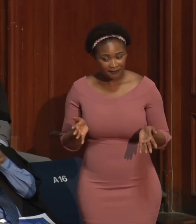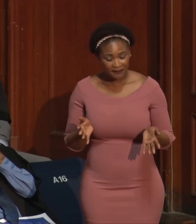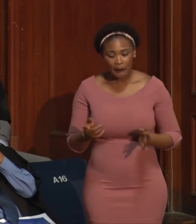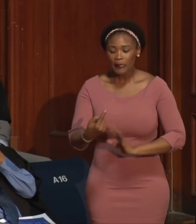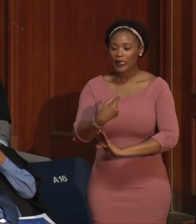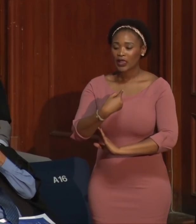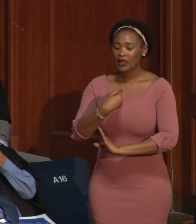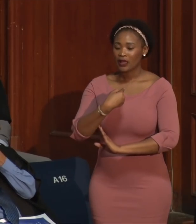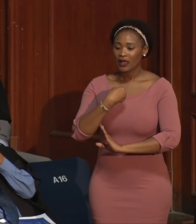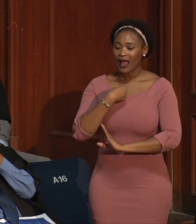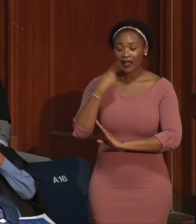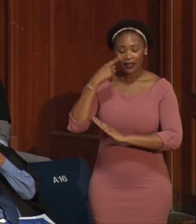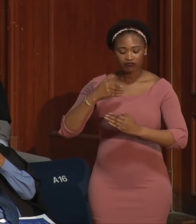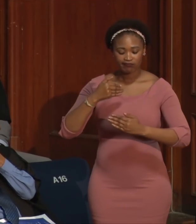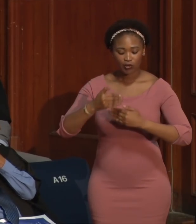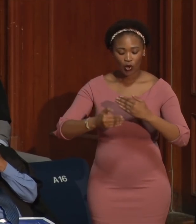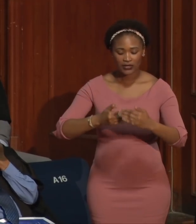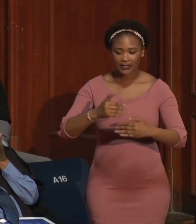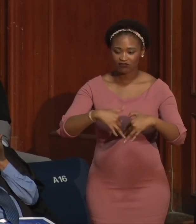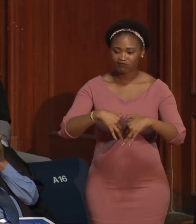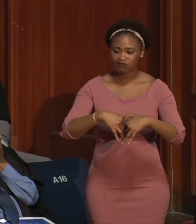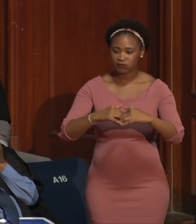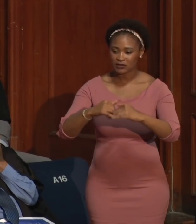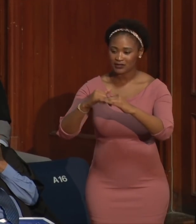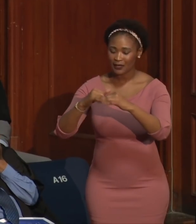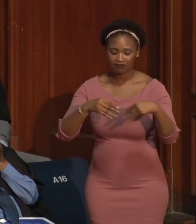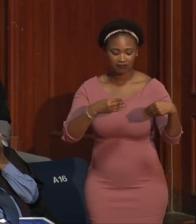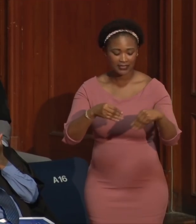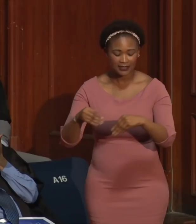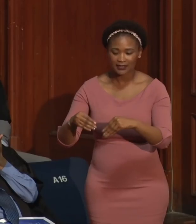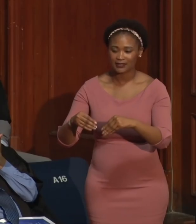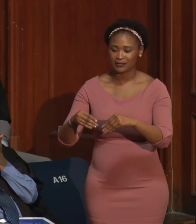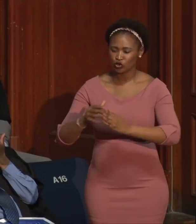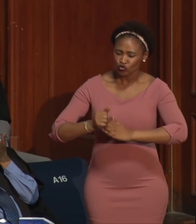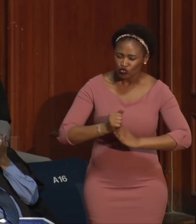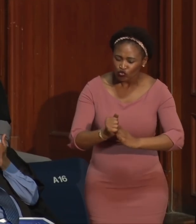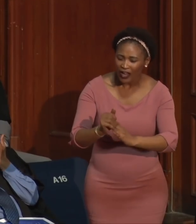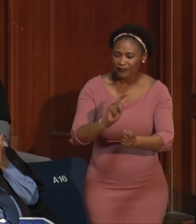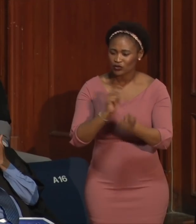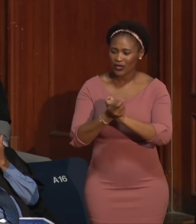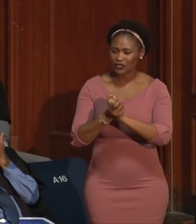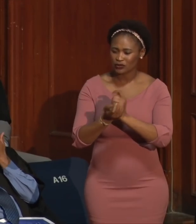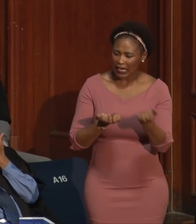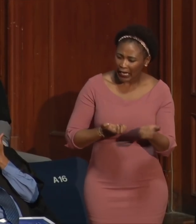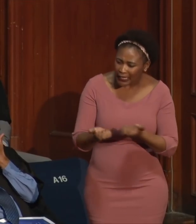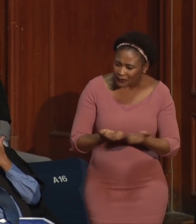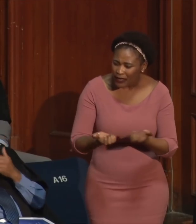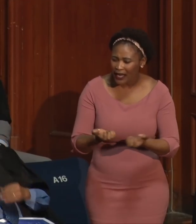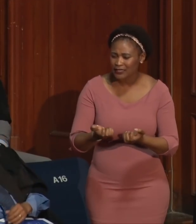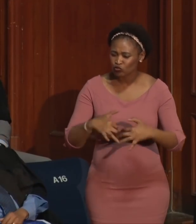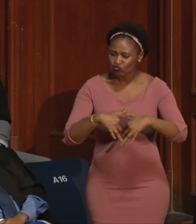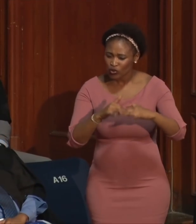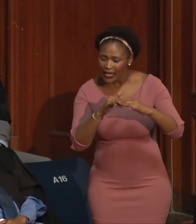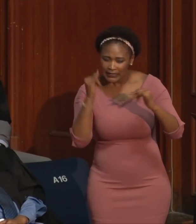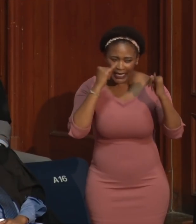I found that this process of building businesses, driving change, being entrepreneurial, creating innovations